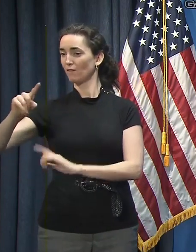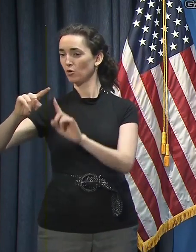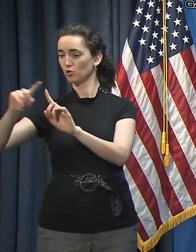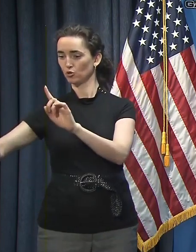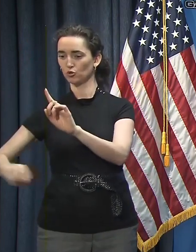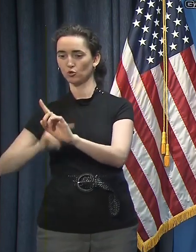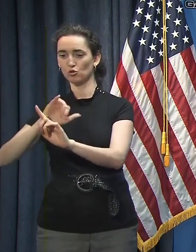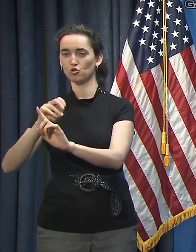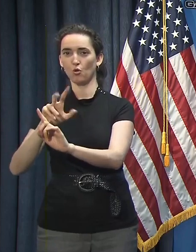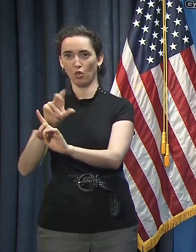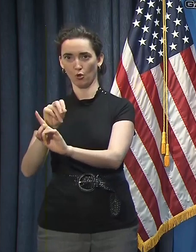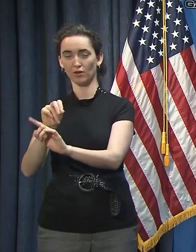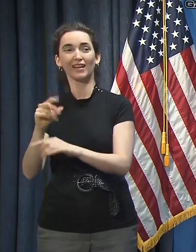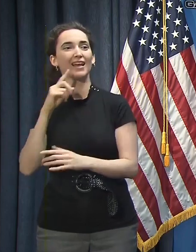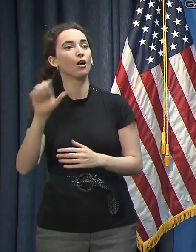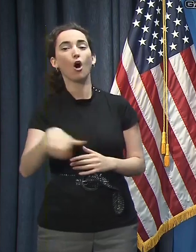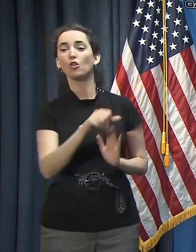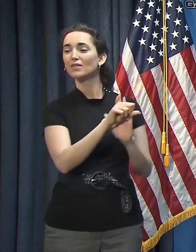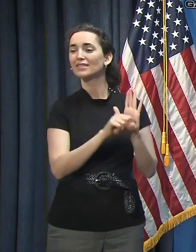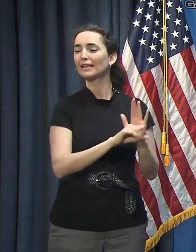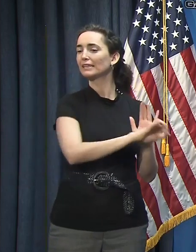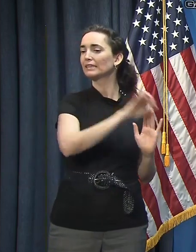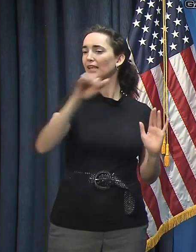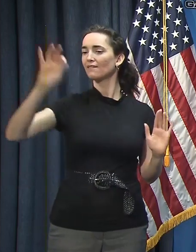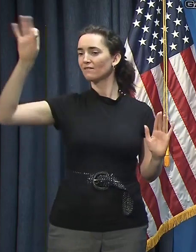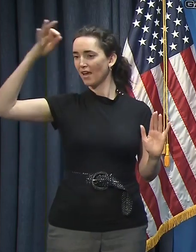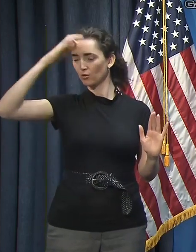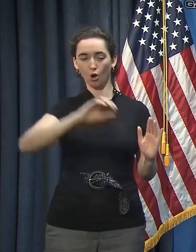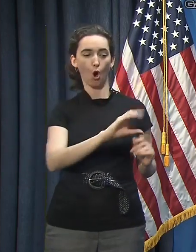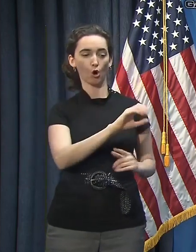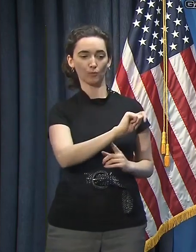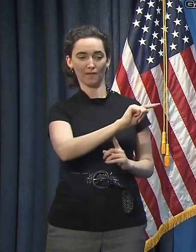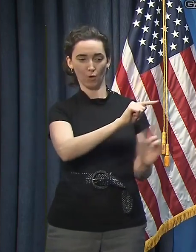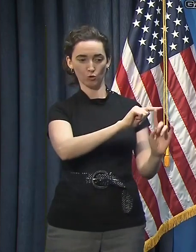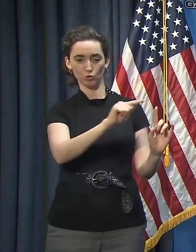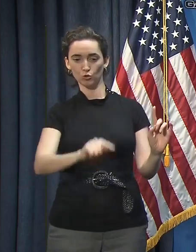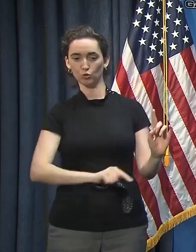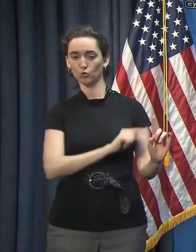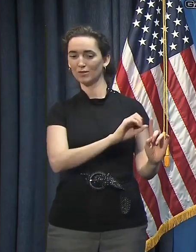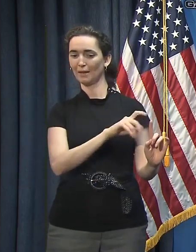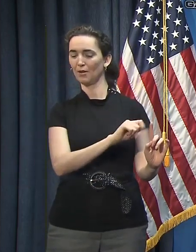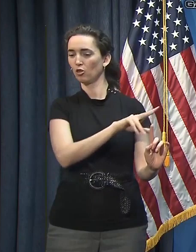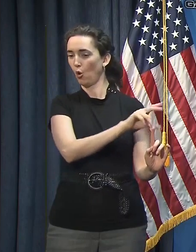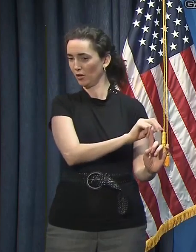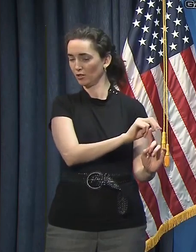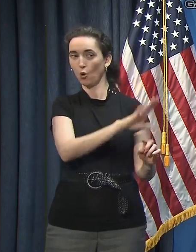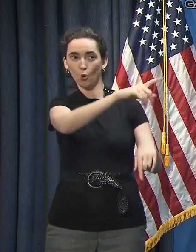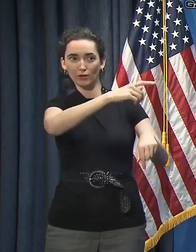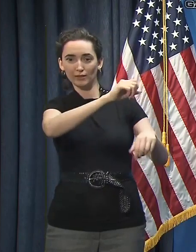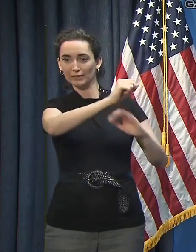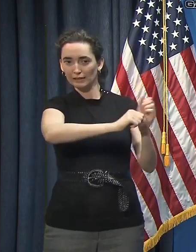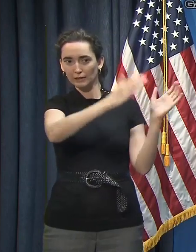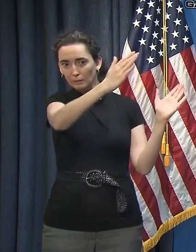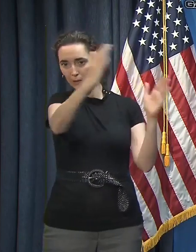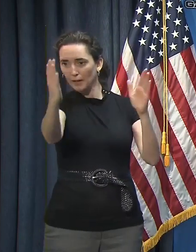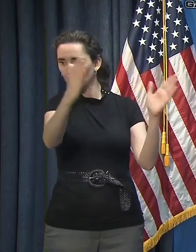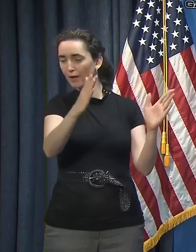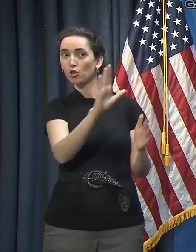others, I think, mirror the federal fiscal year, October the 1st to September the 30th. And I don't know where those states are in their budget